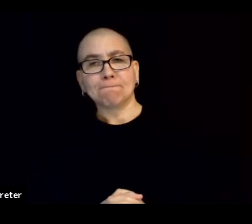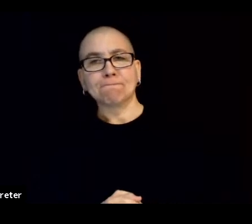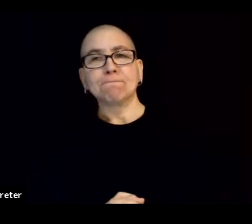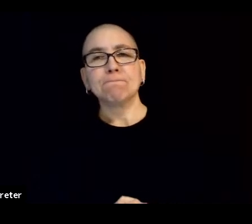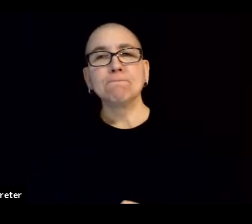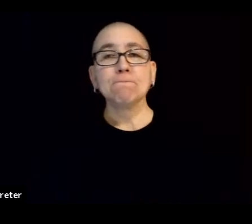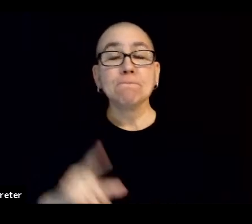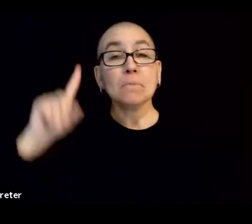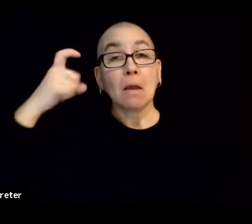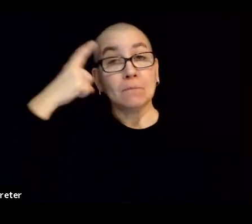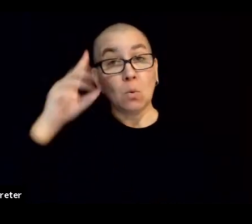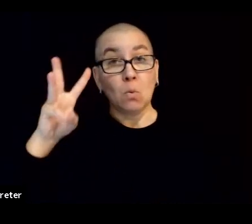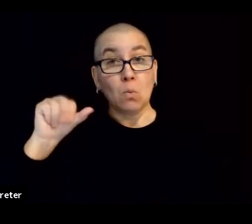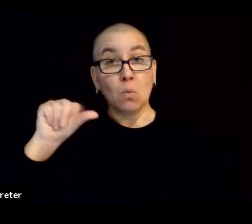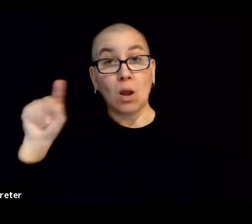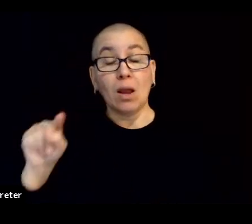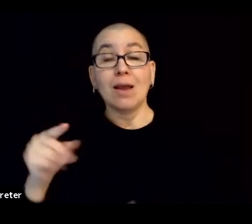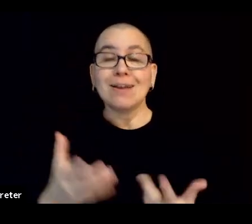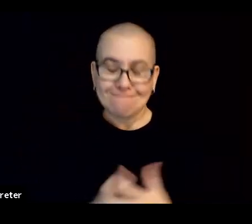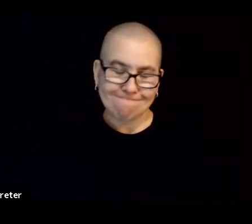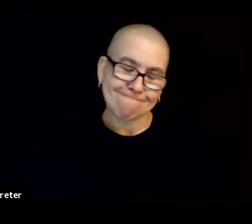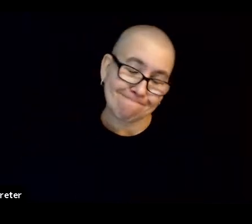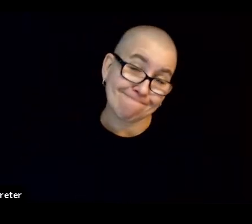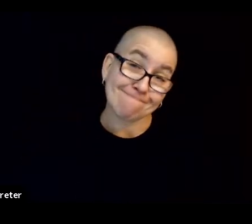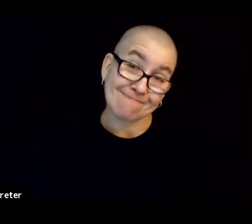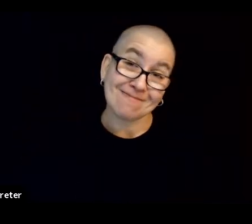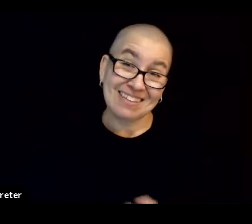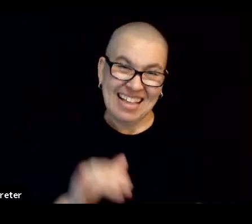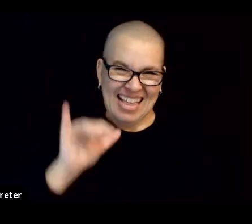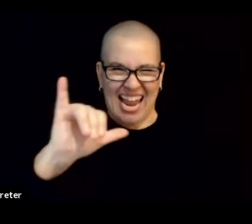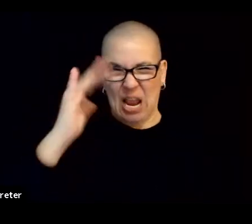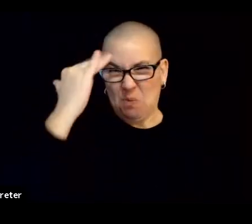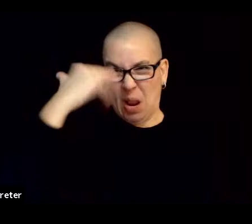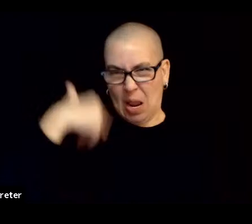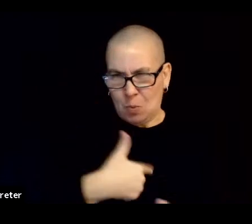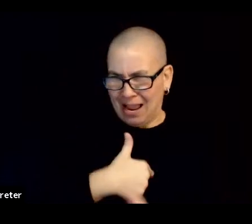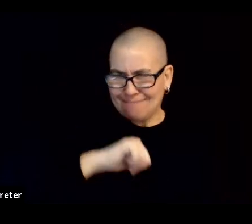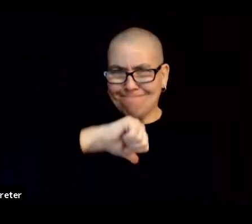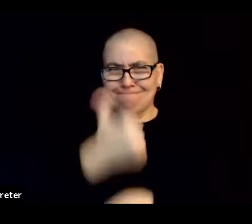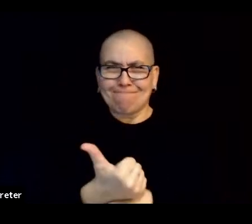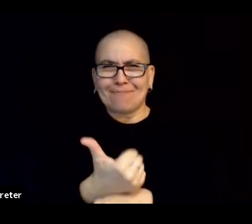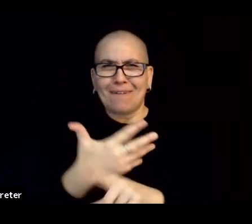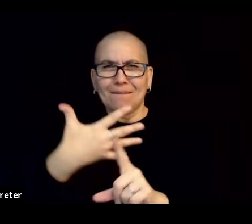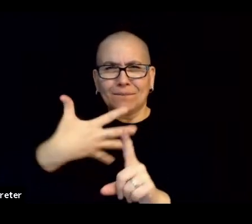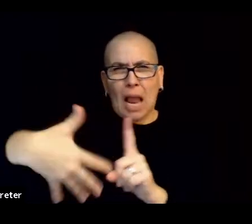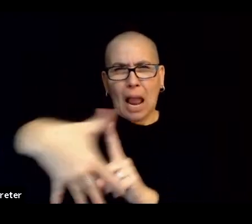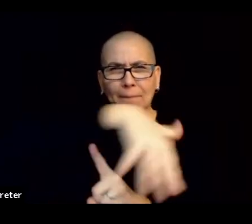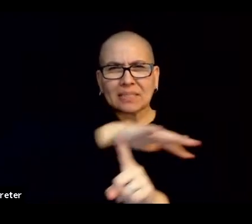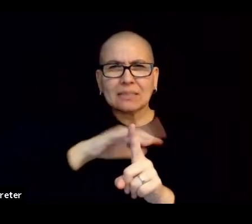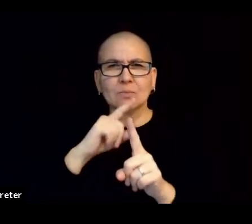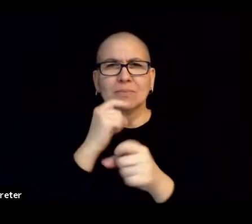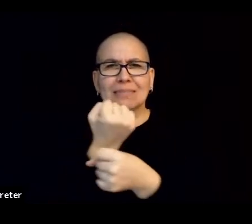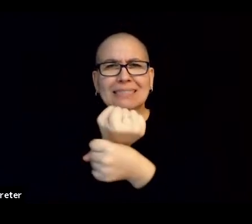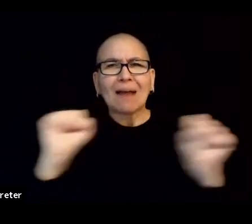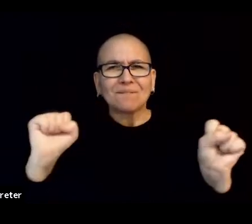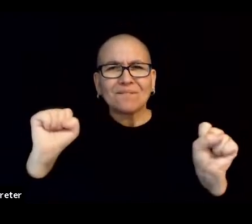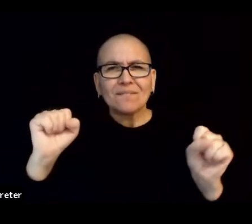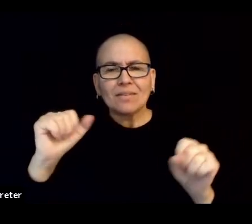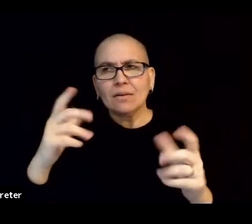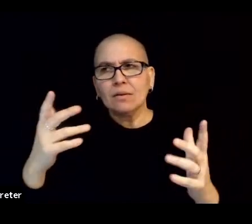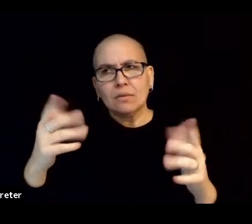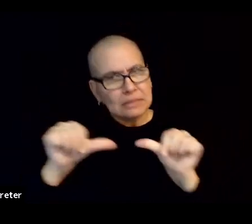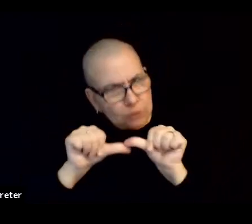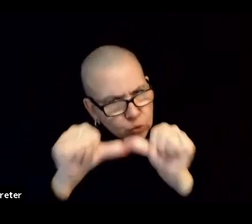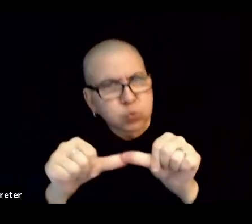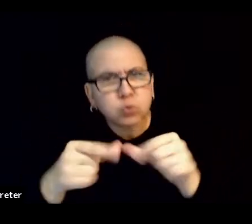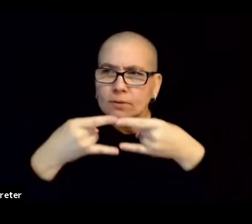atmosphere, both using social distancing and the use of PPE and masking, modeling it on other workplaces that have